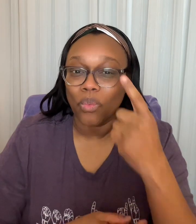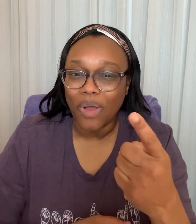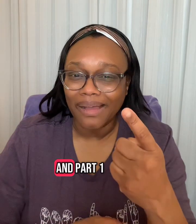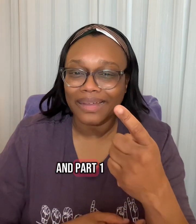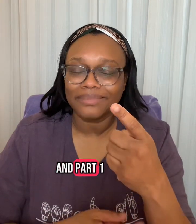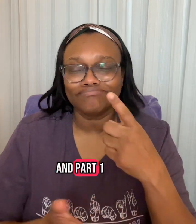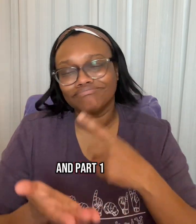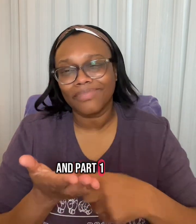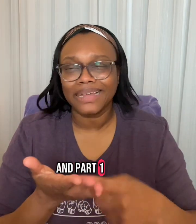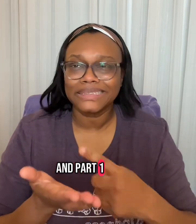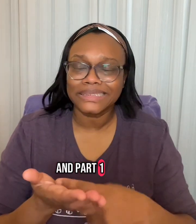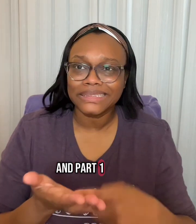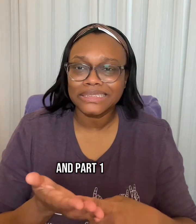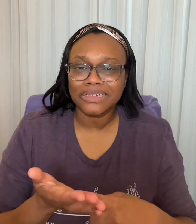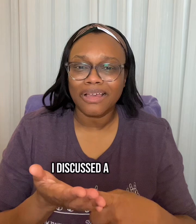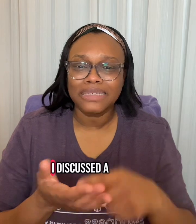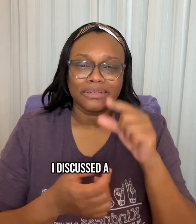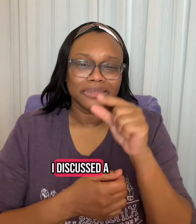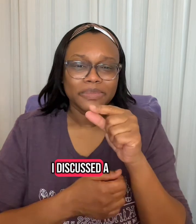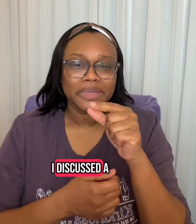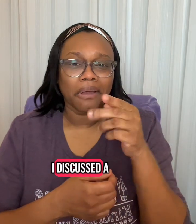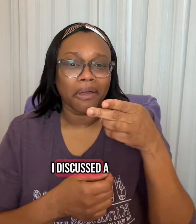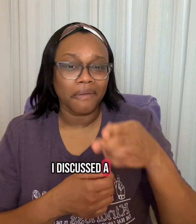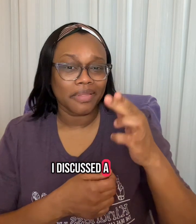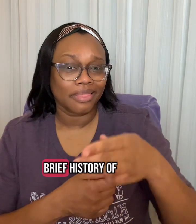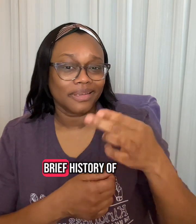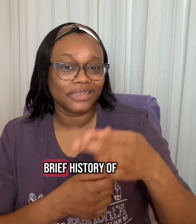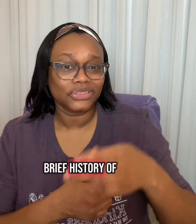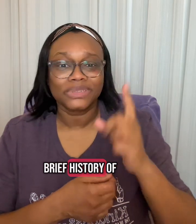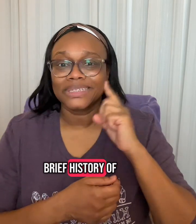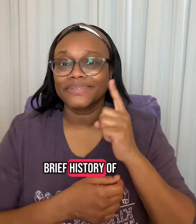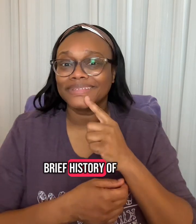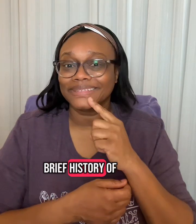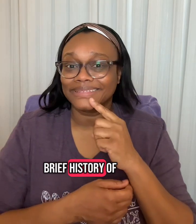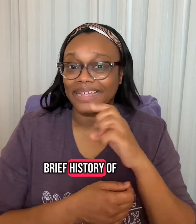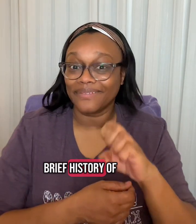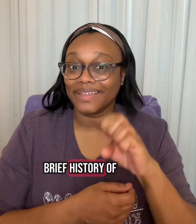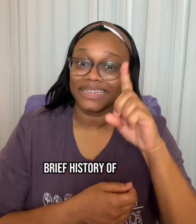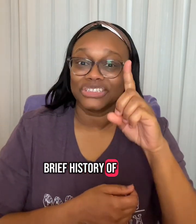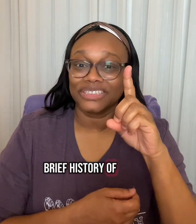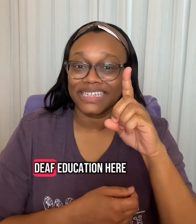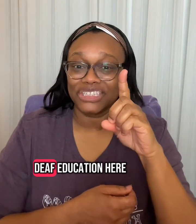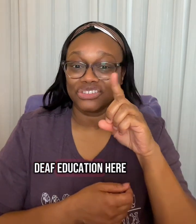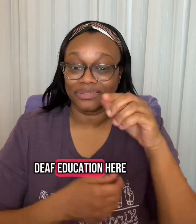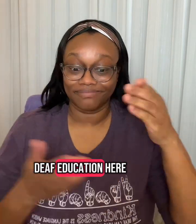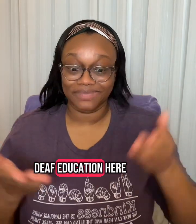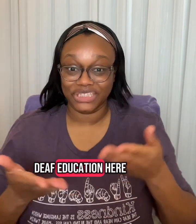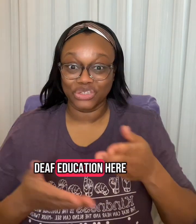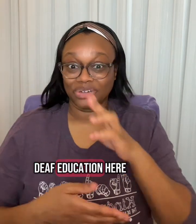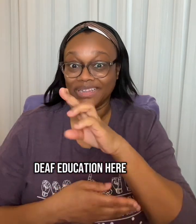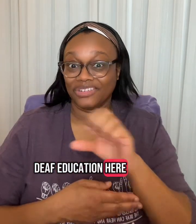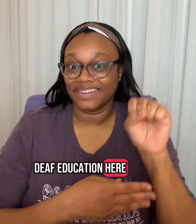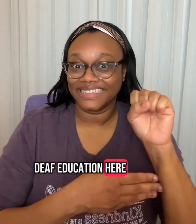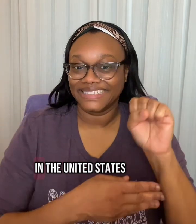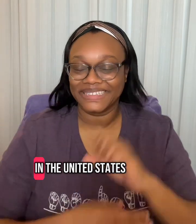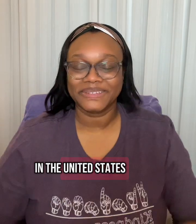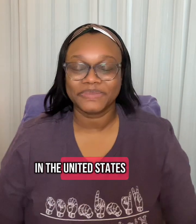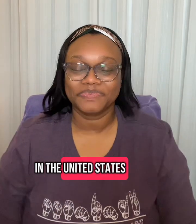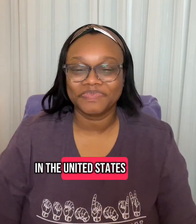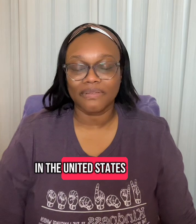In part 1, I discussed a brief history of deaf education here in the United States.